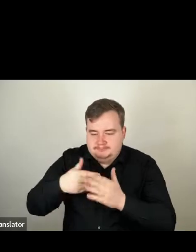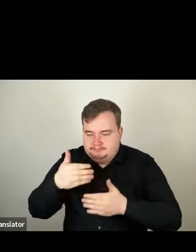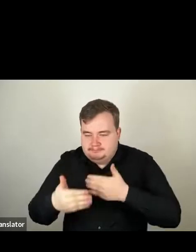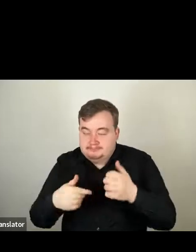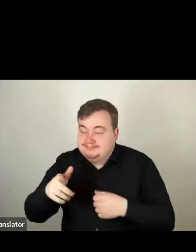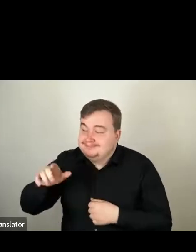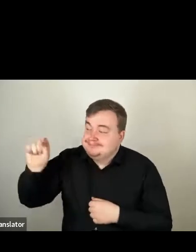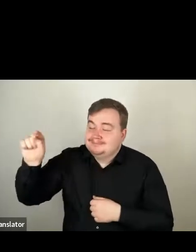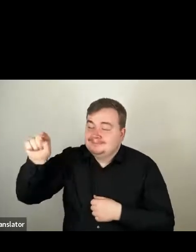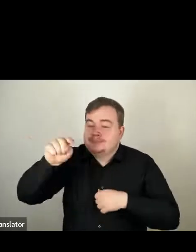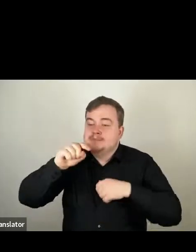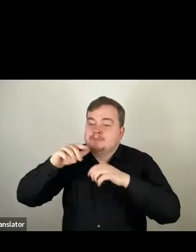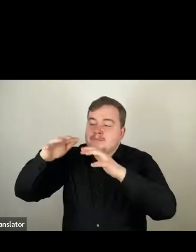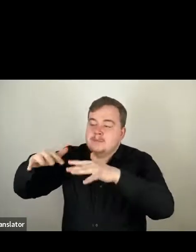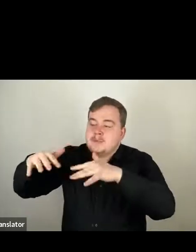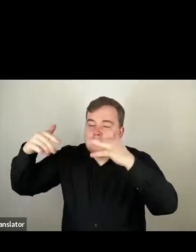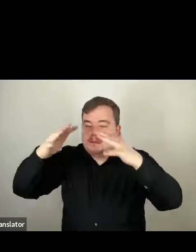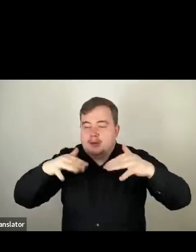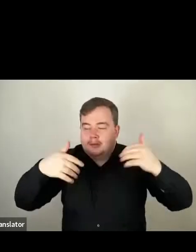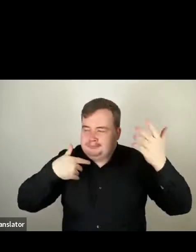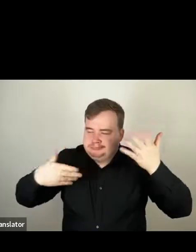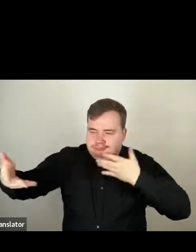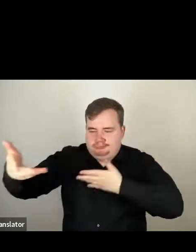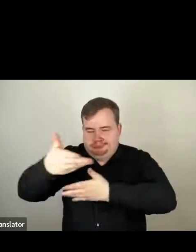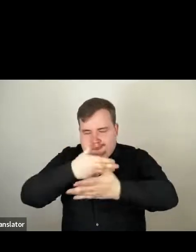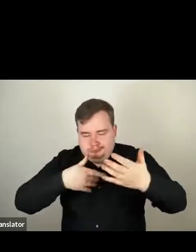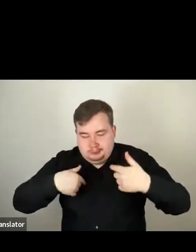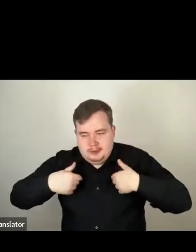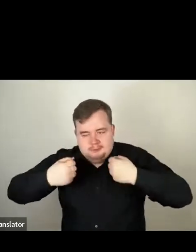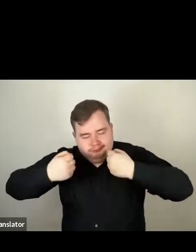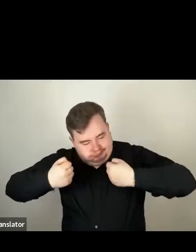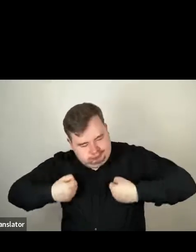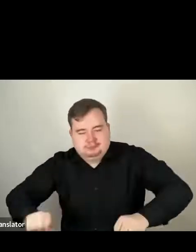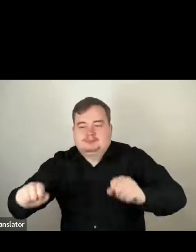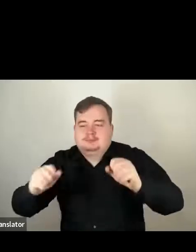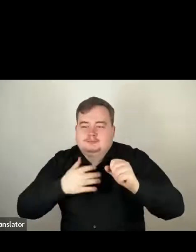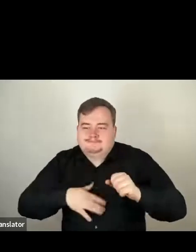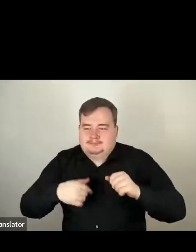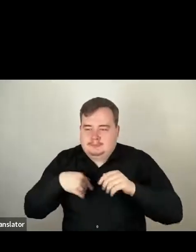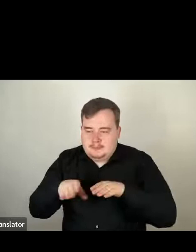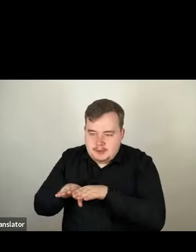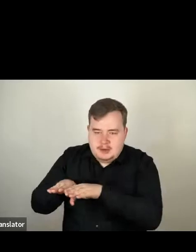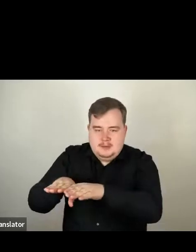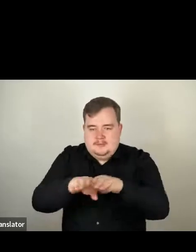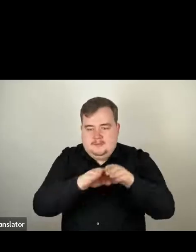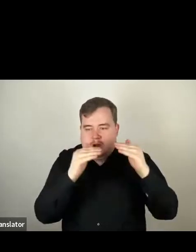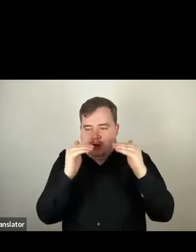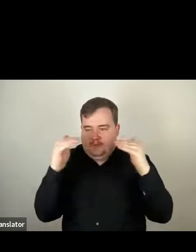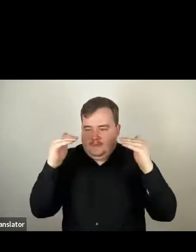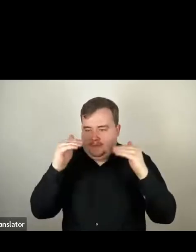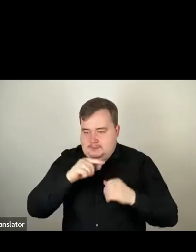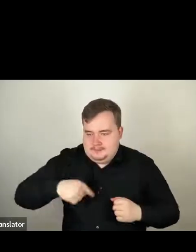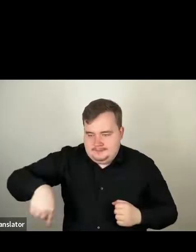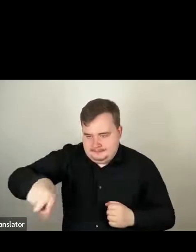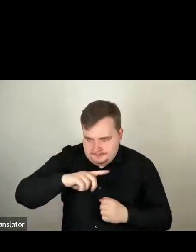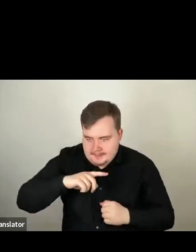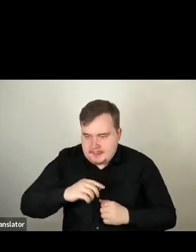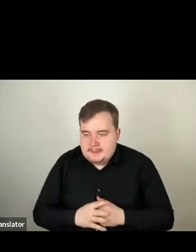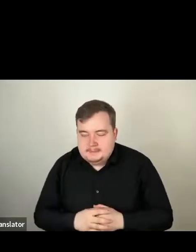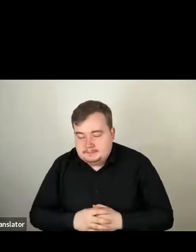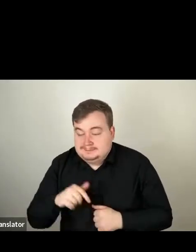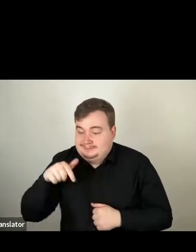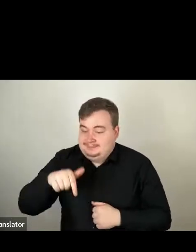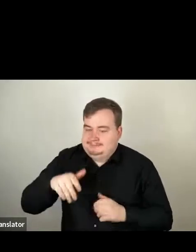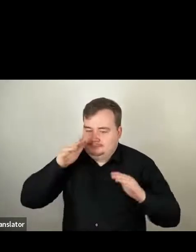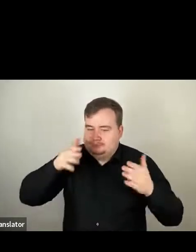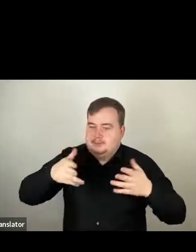parliaments is achieving gender equality has been outlined in many international documents. The OSCE, including